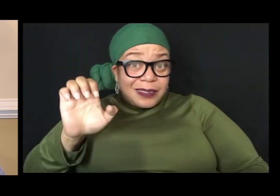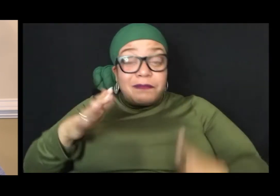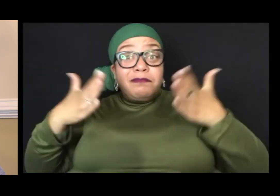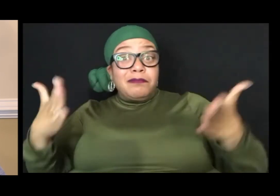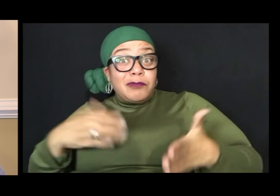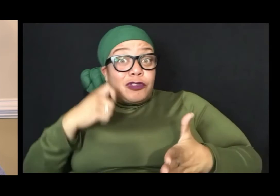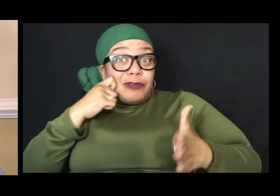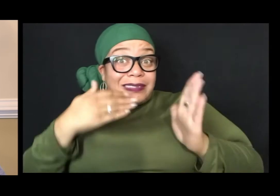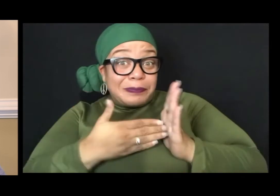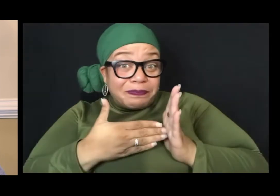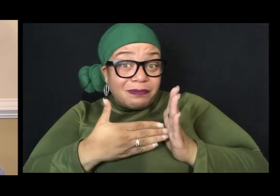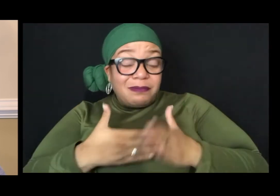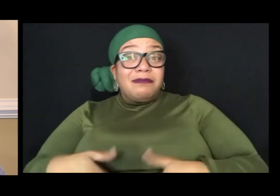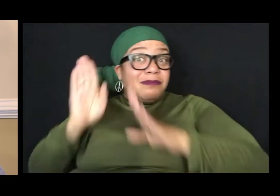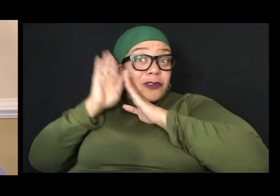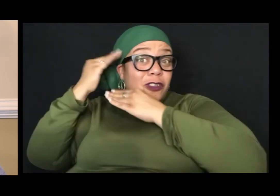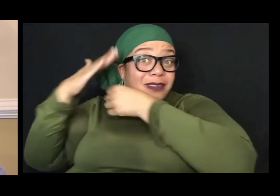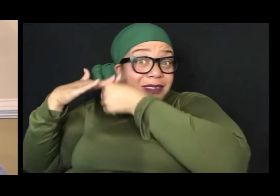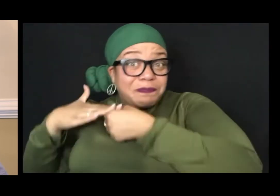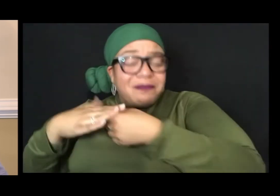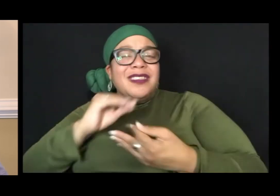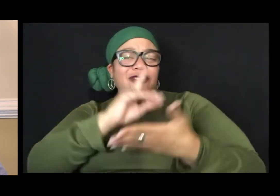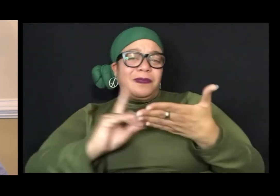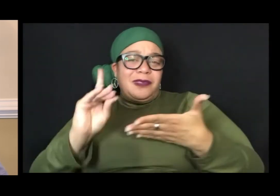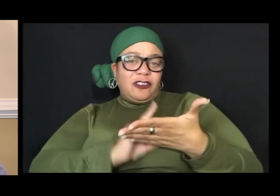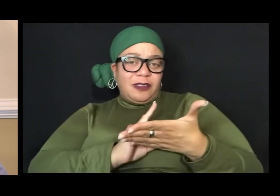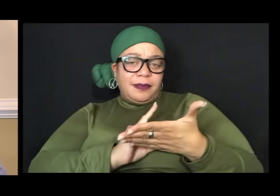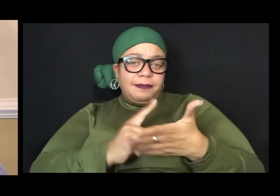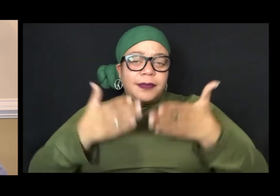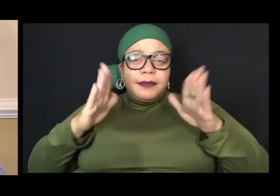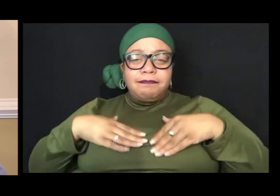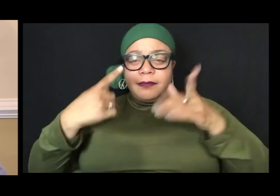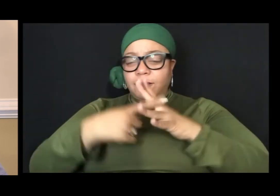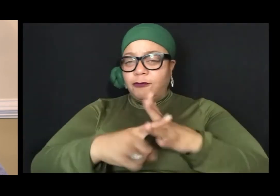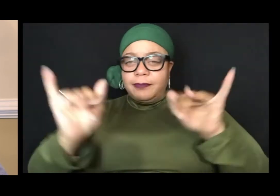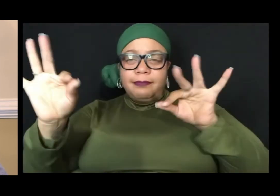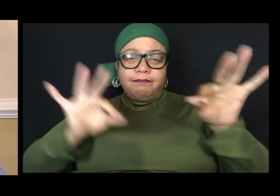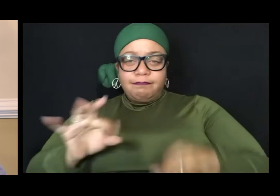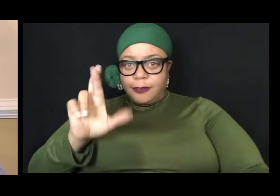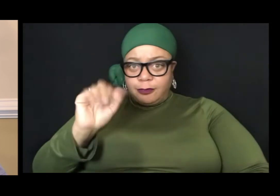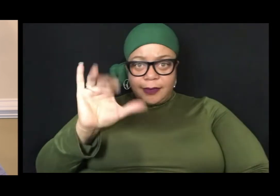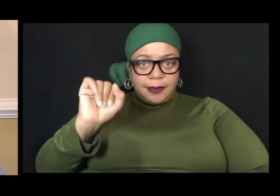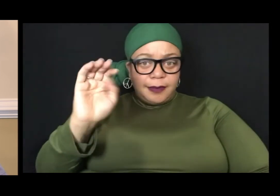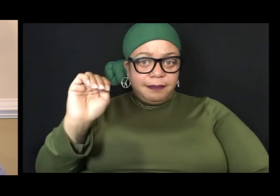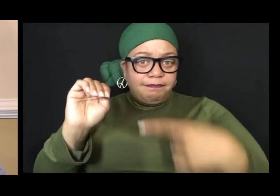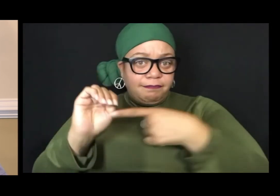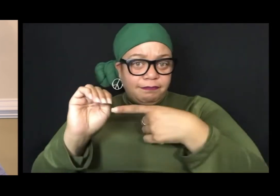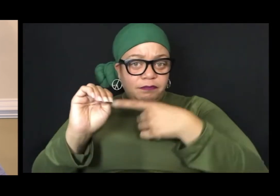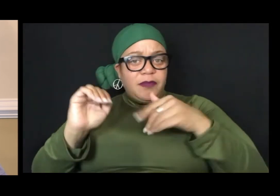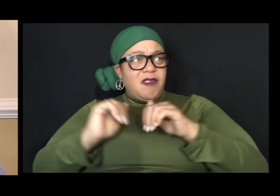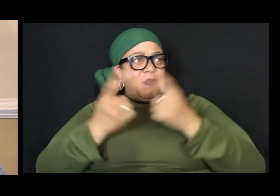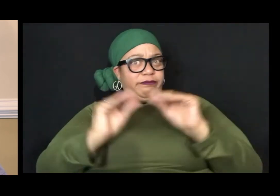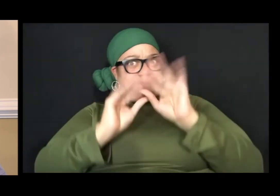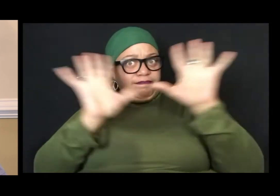racism, autism, and discrimination. So let me start by defining racism so that we have clarity on